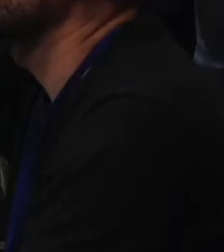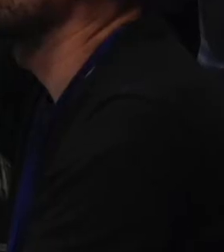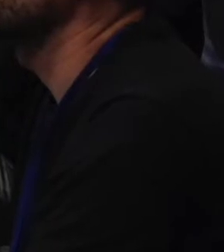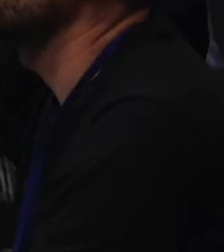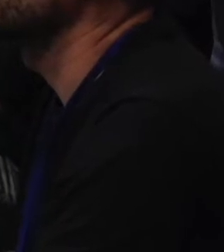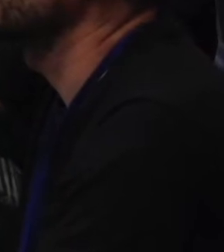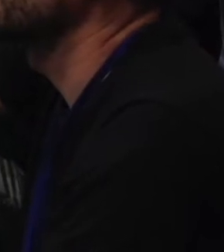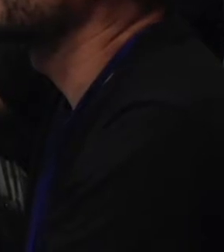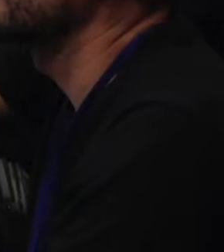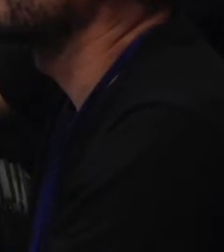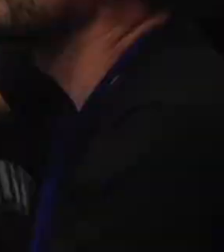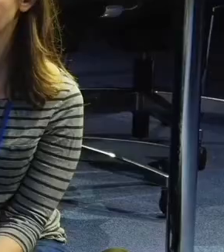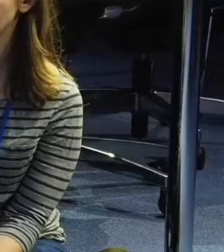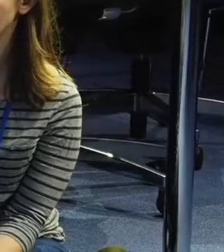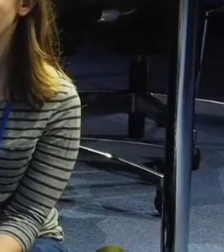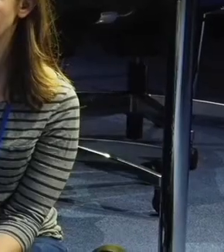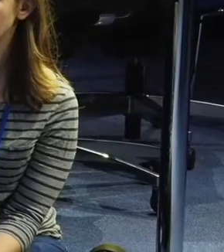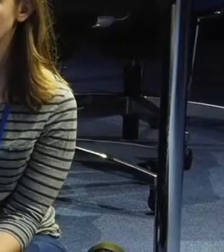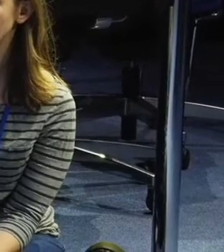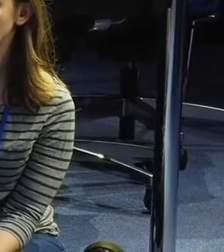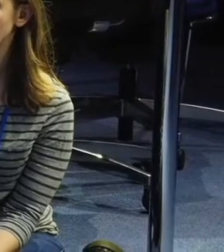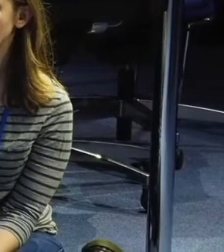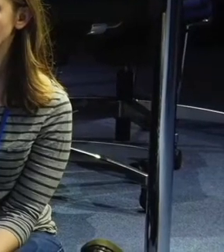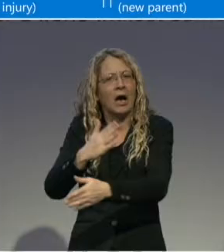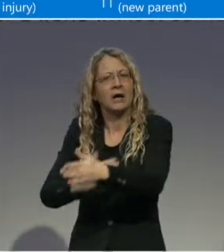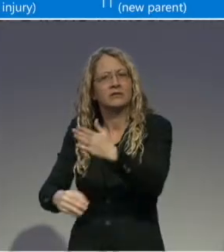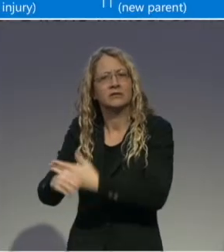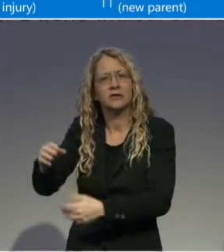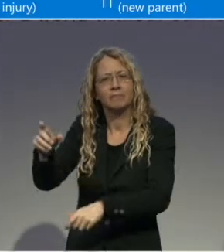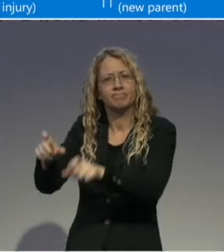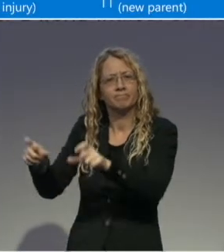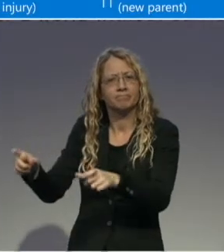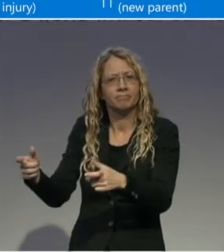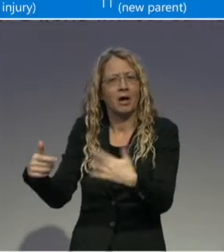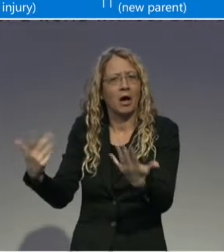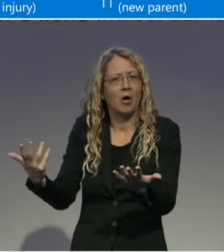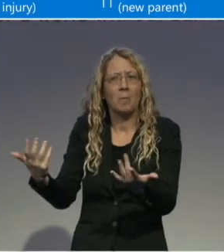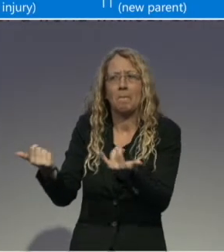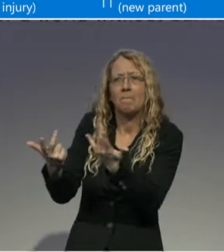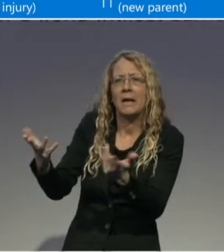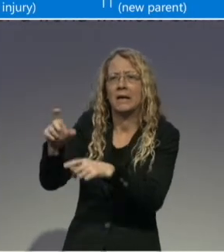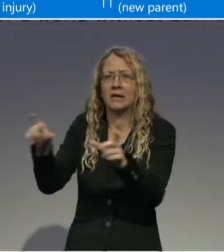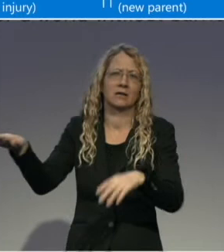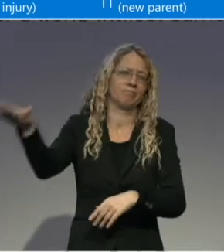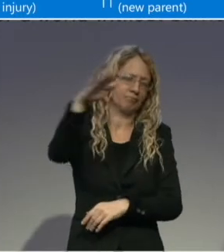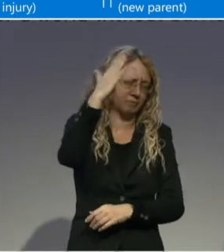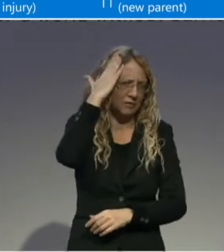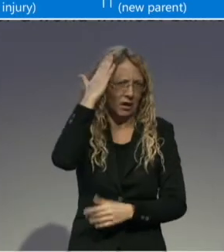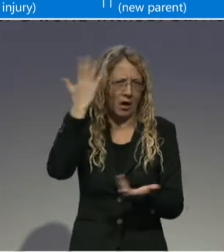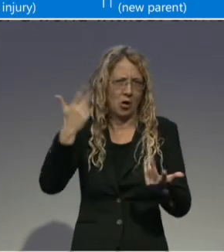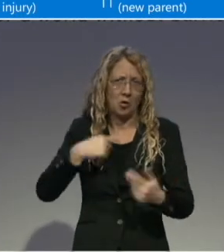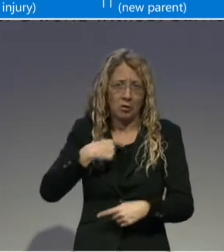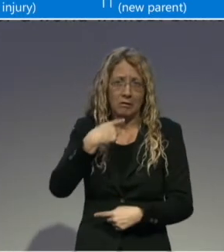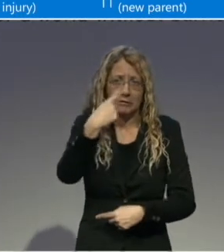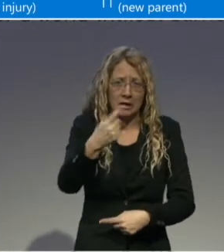Belgium. Photos of the Zero Project staff. Jenny Leigh Fleury, Microsoft. I think this room, more than any room, understands the demographics